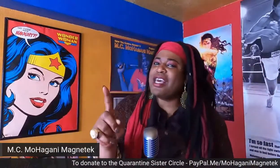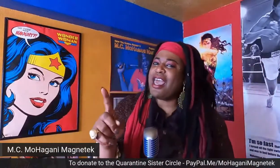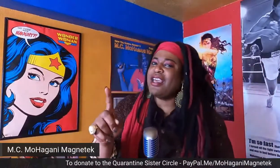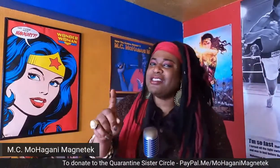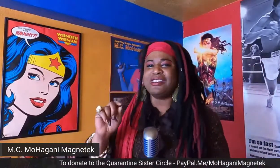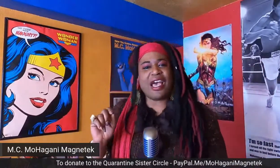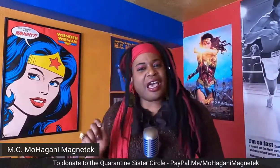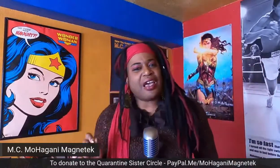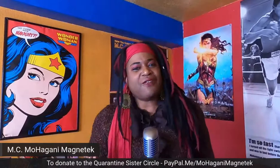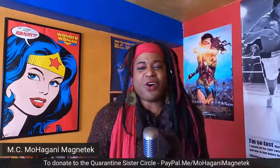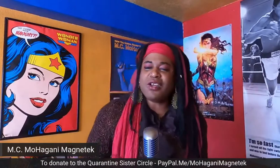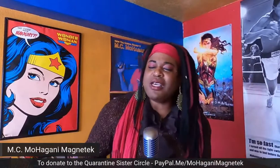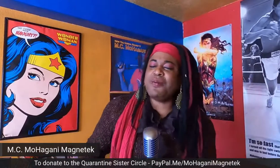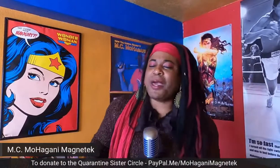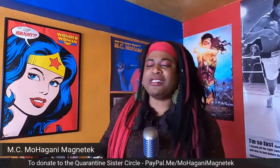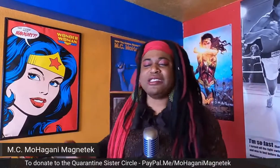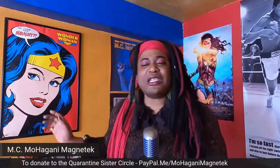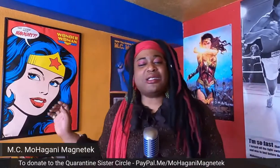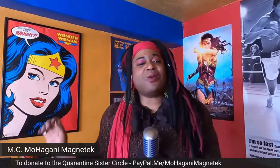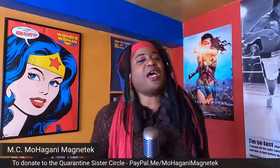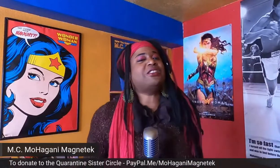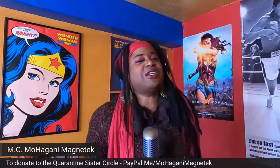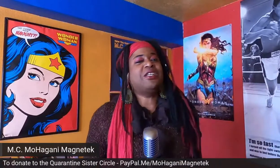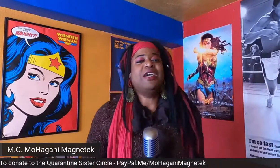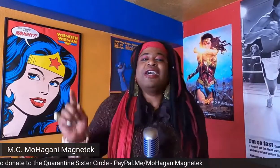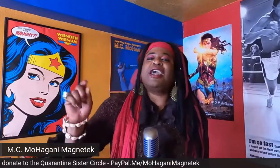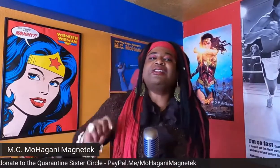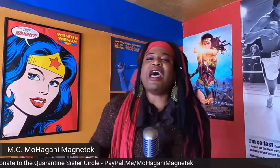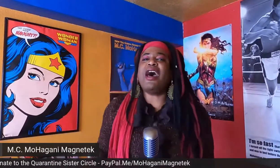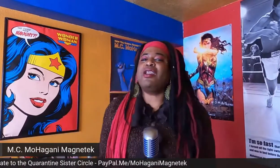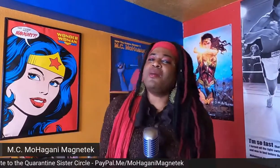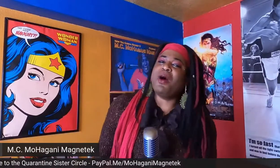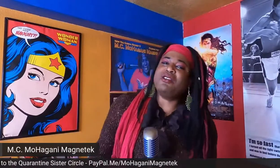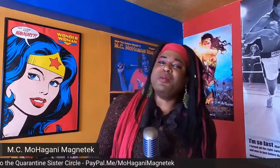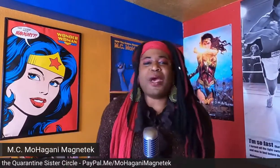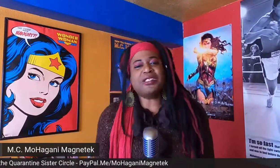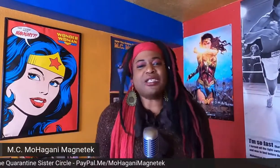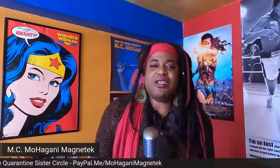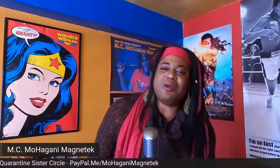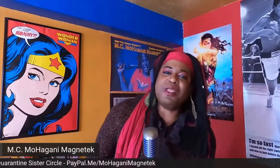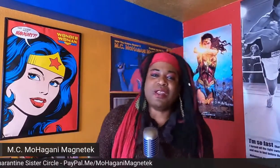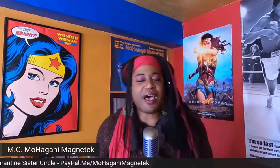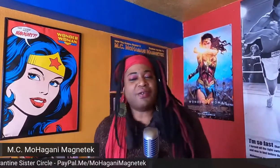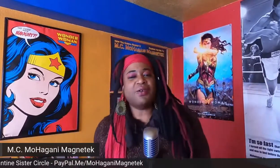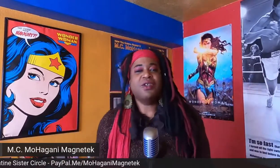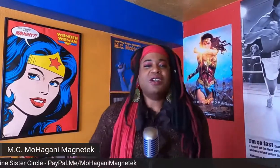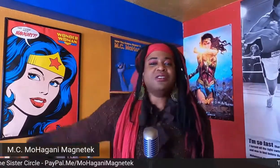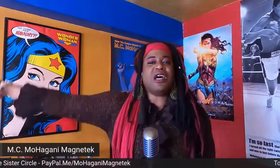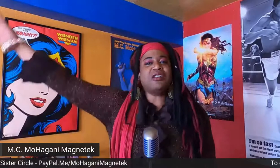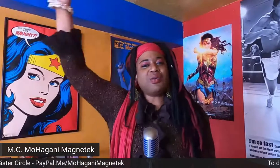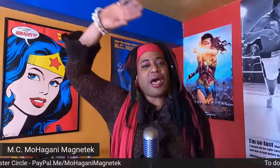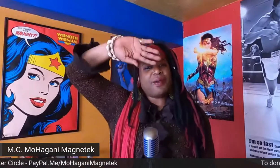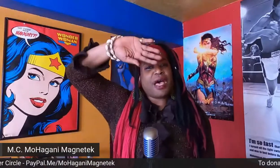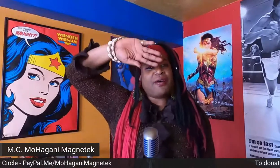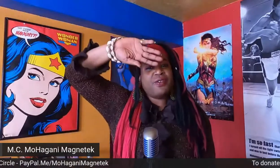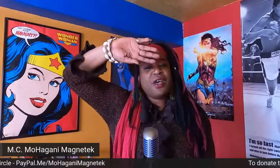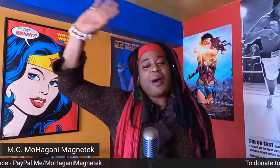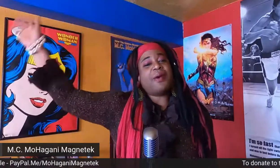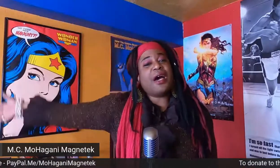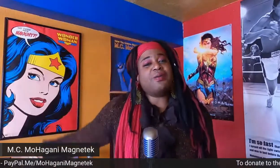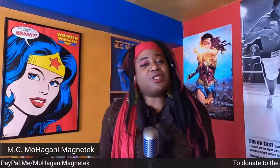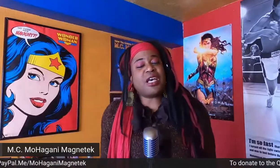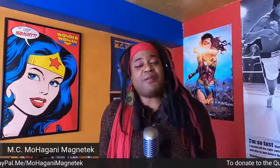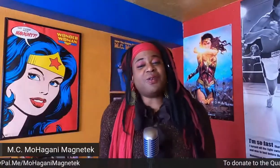New day, same funky basic situation, getting down on the most basic human level. Don't swipe left.